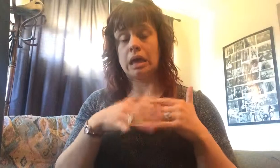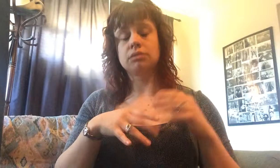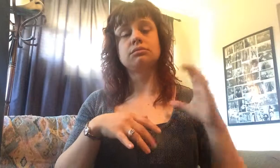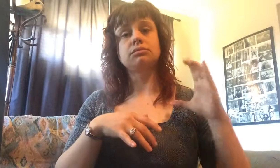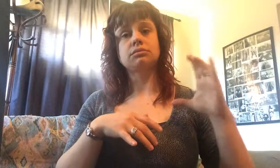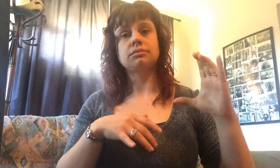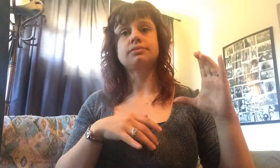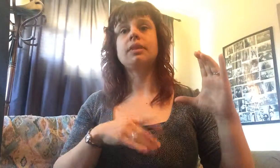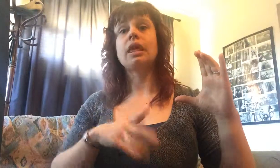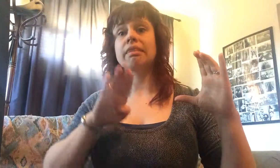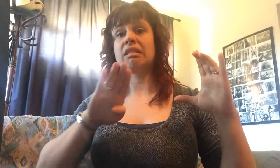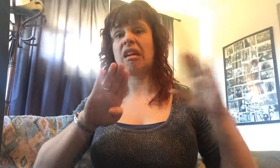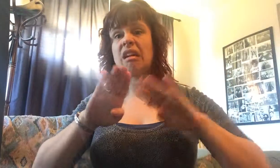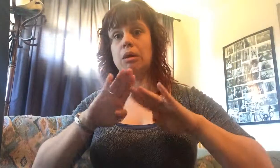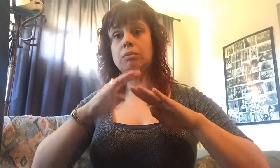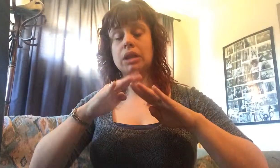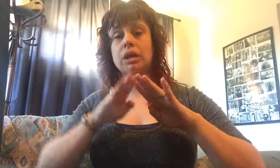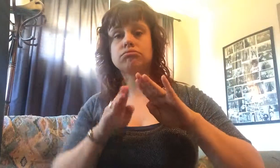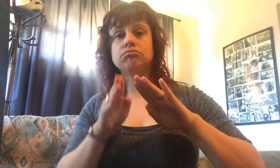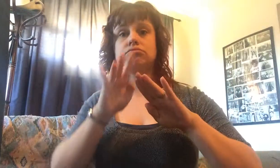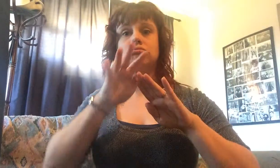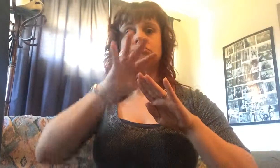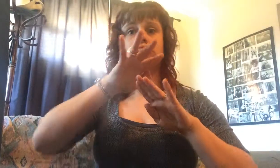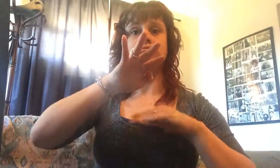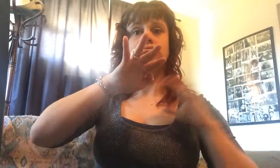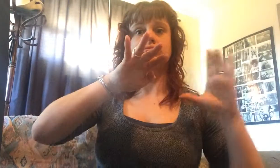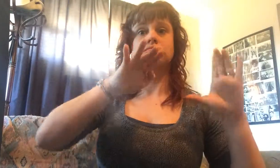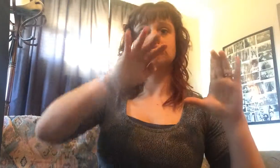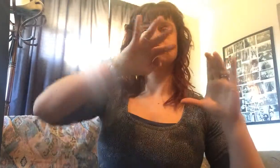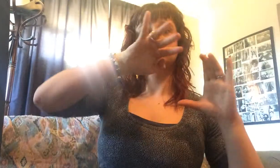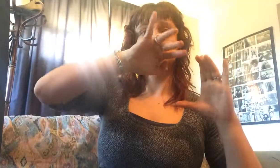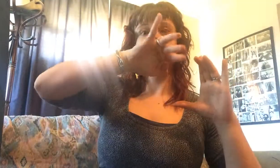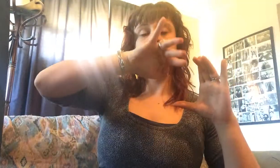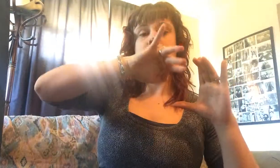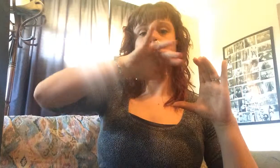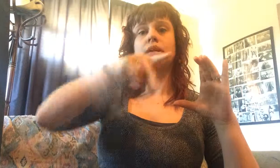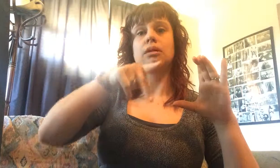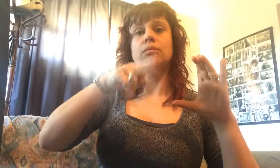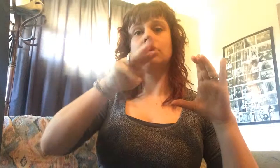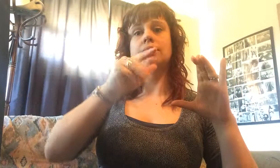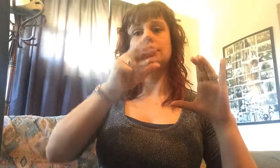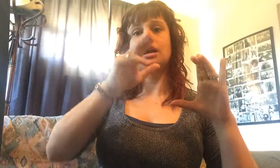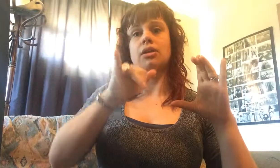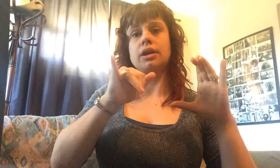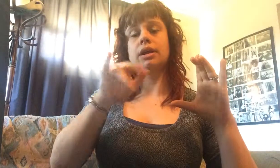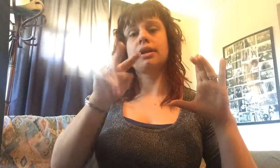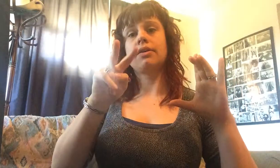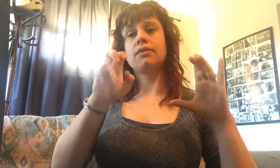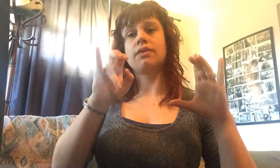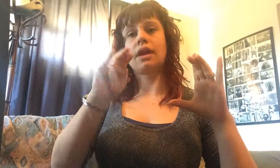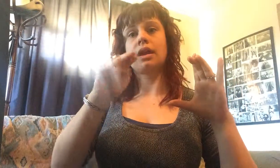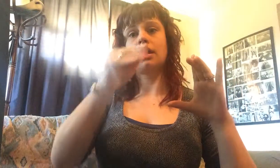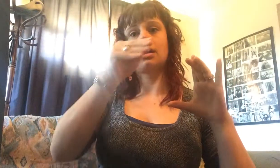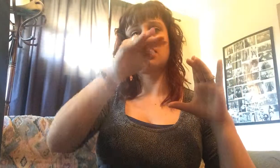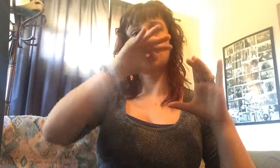transferred to the pulmonary veins From the pulmonary veins to the left auricle From